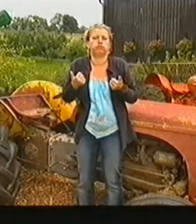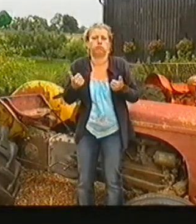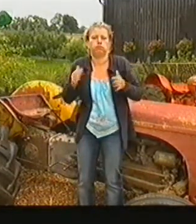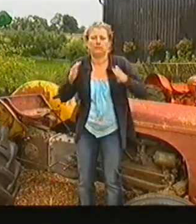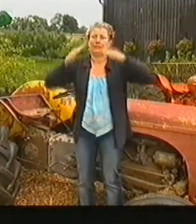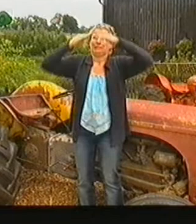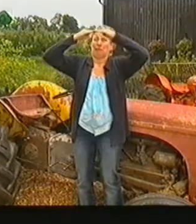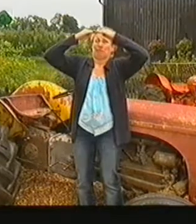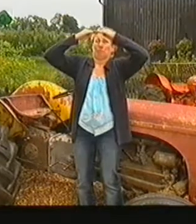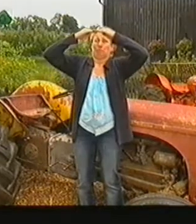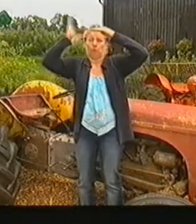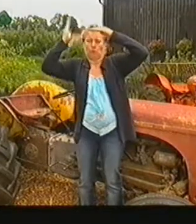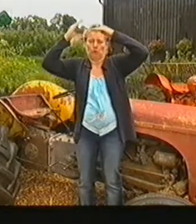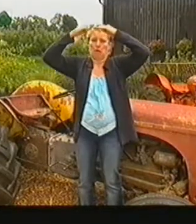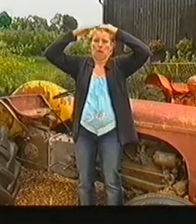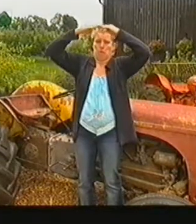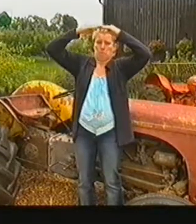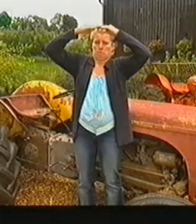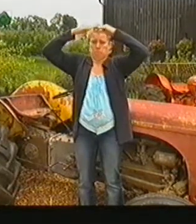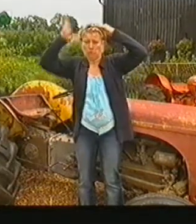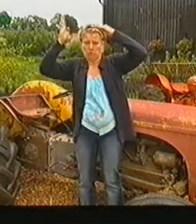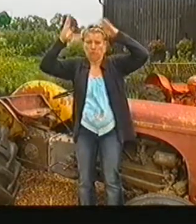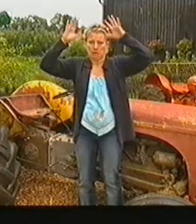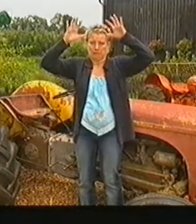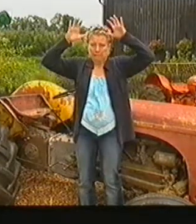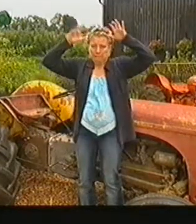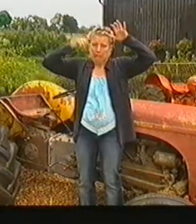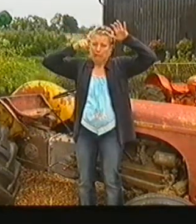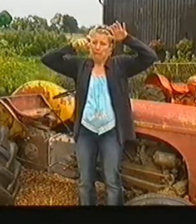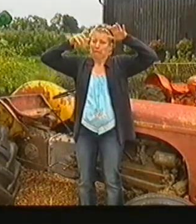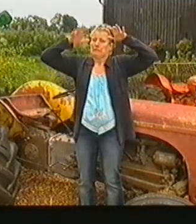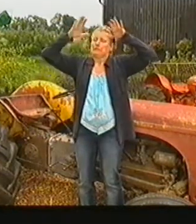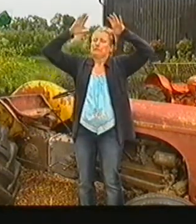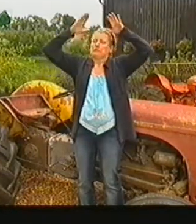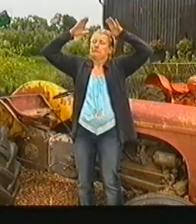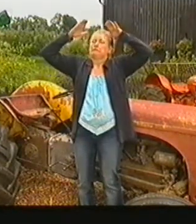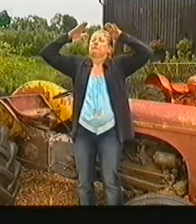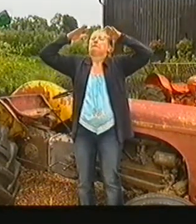Fox pushed up a second board, and then very cautiously he poked his head up through the gap.